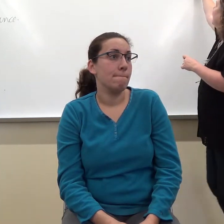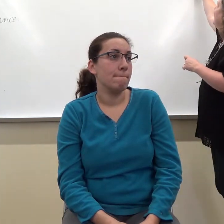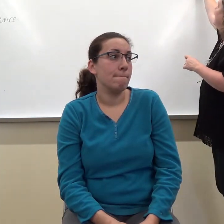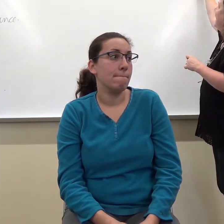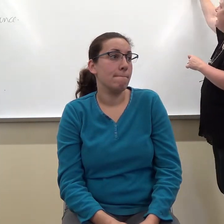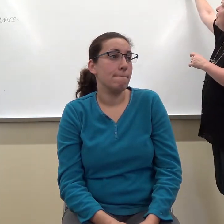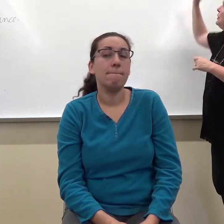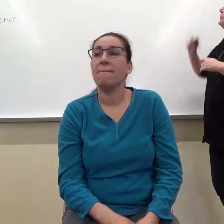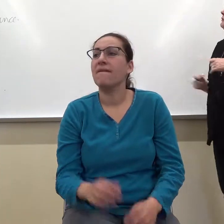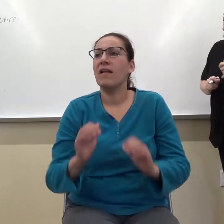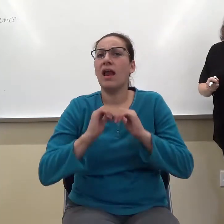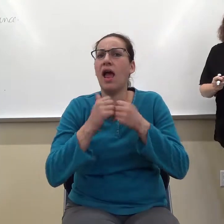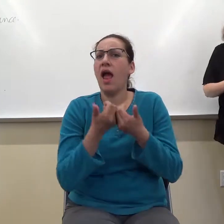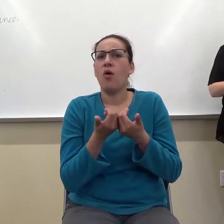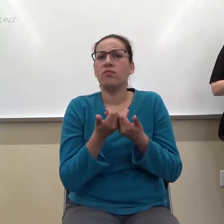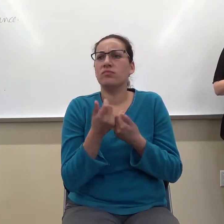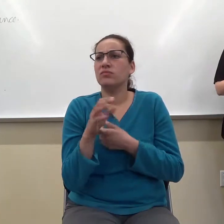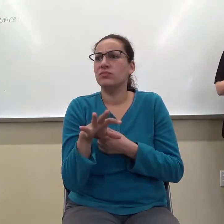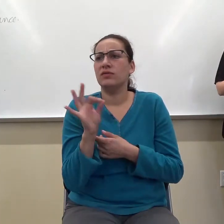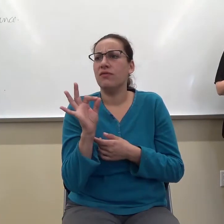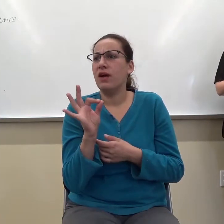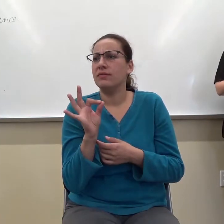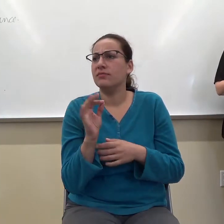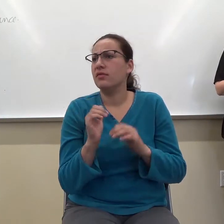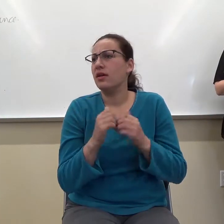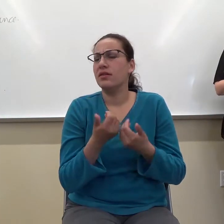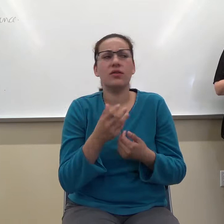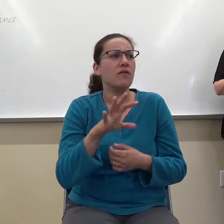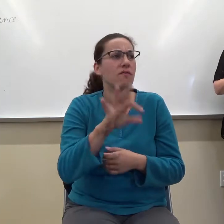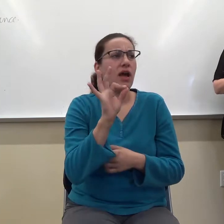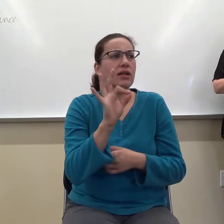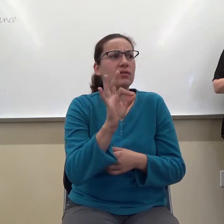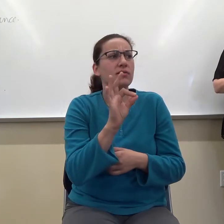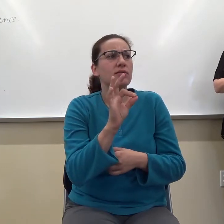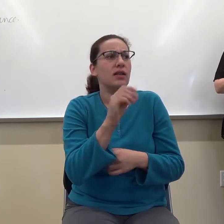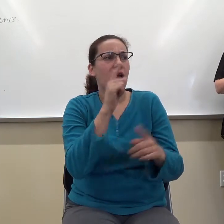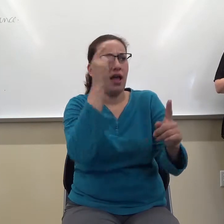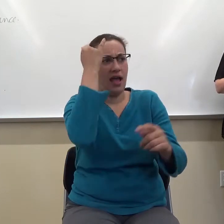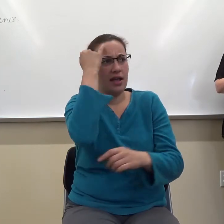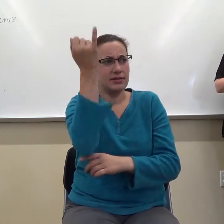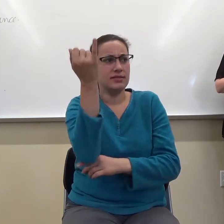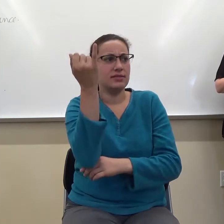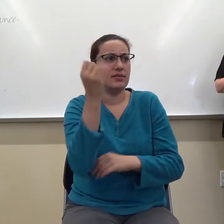Then how do you find the main idea? You ask yourself what?